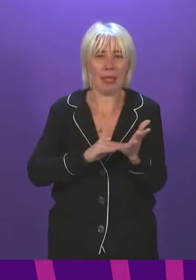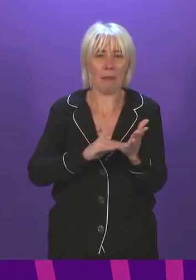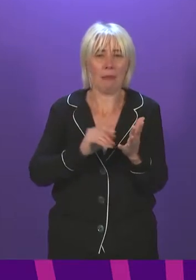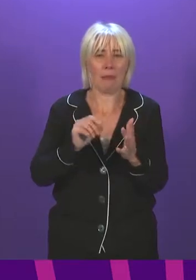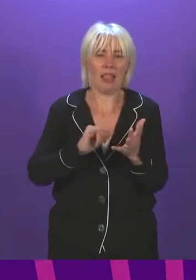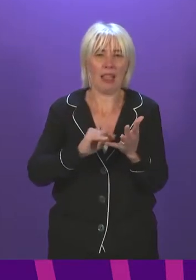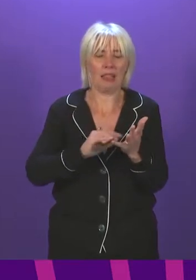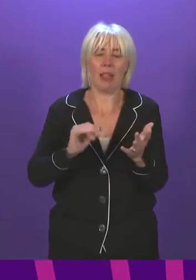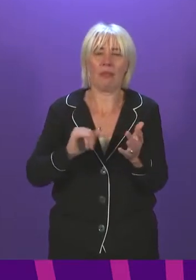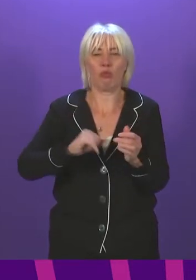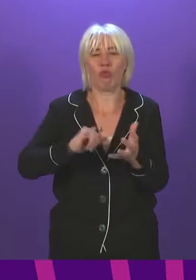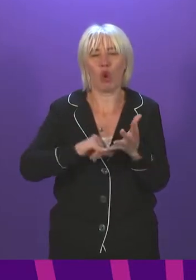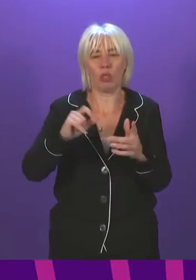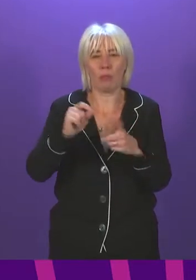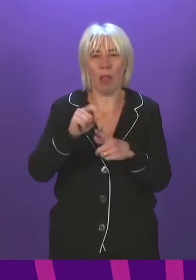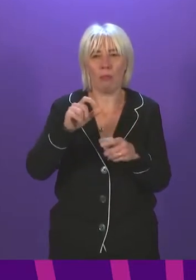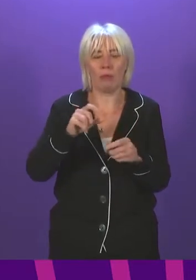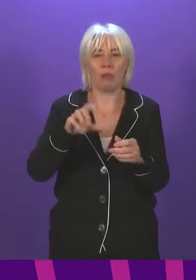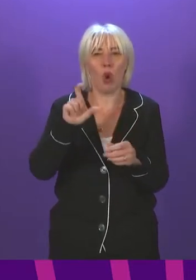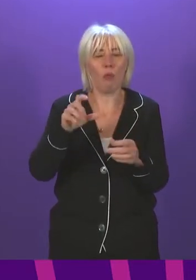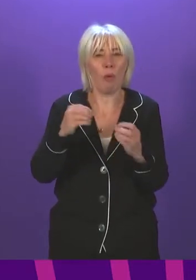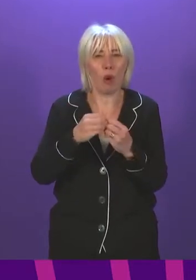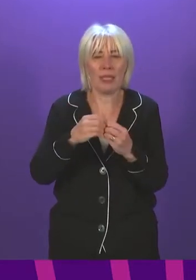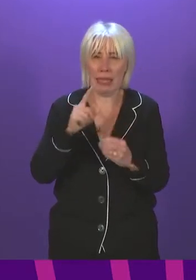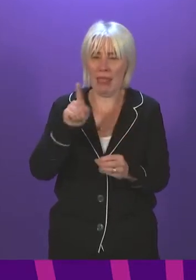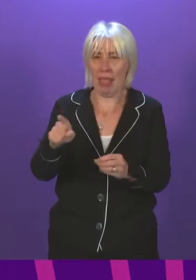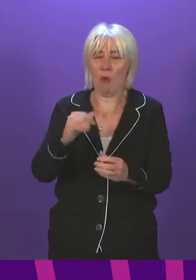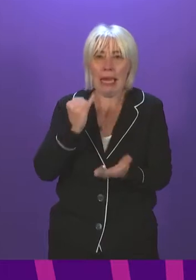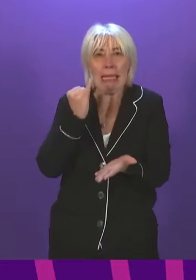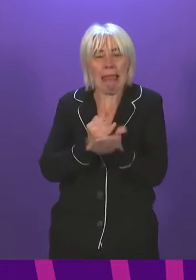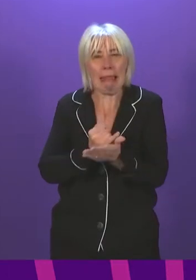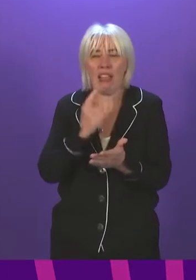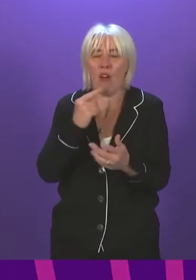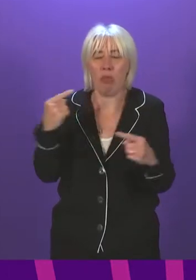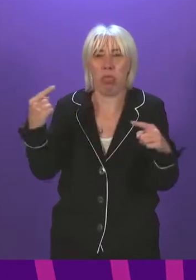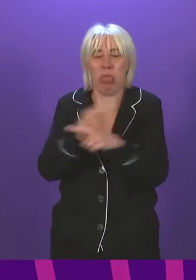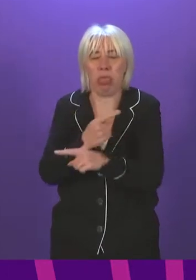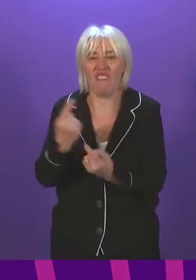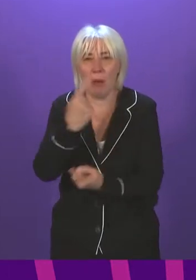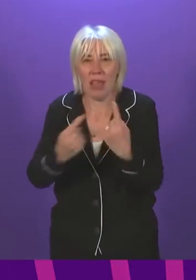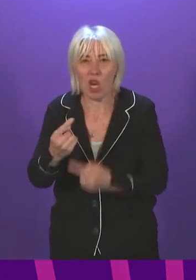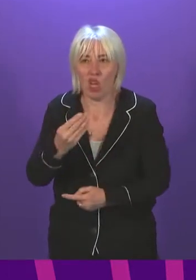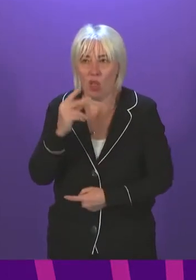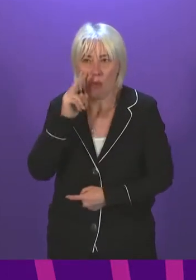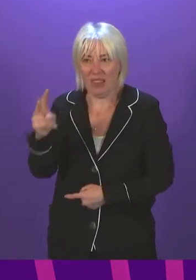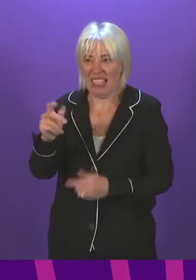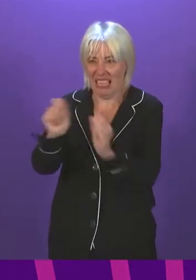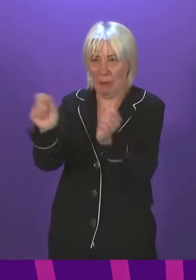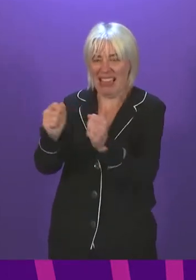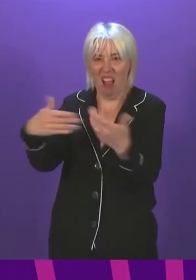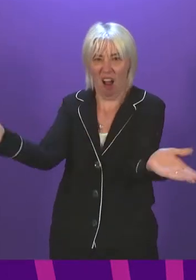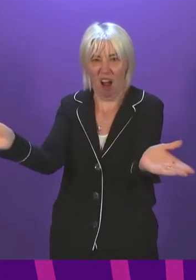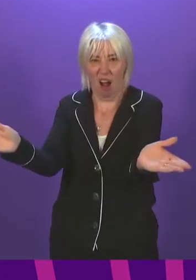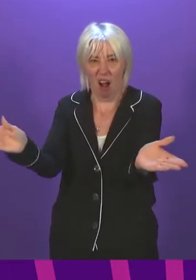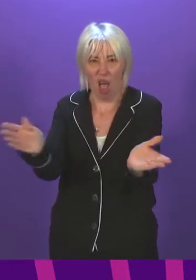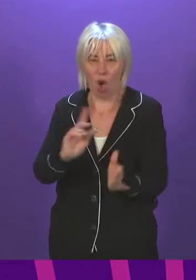Corporate Body that was guilty of passing on the kind of misinformation that we have seen in the media and elsewhere. So